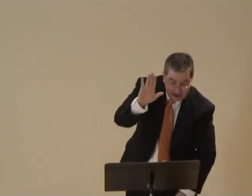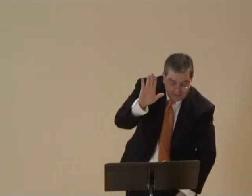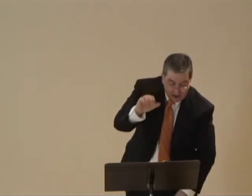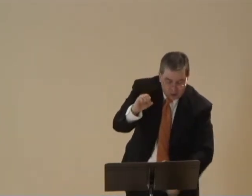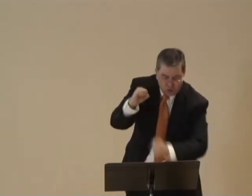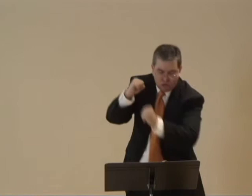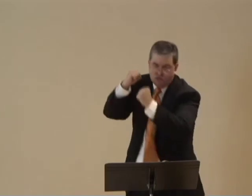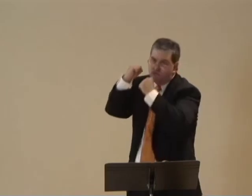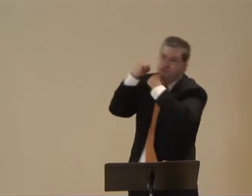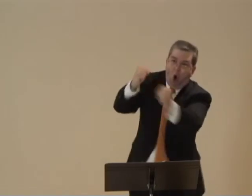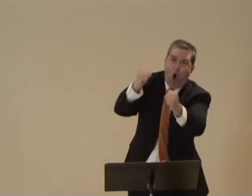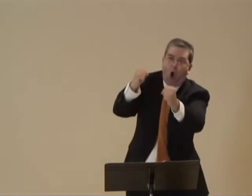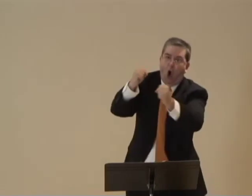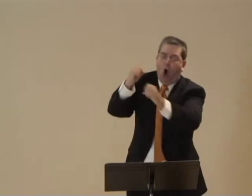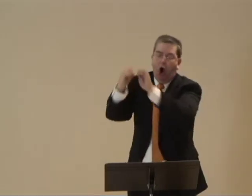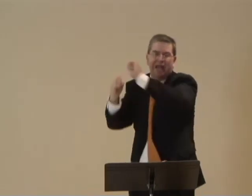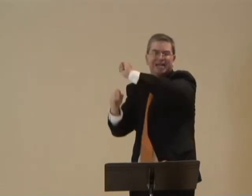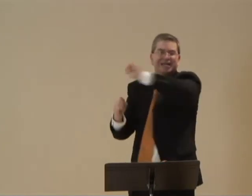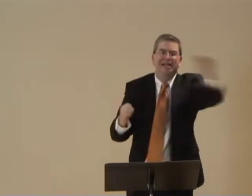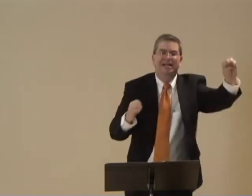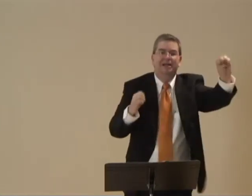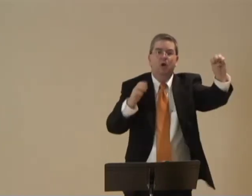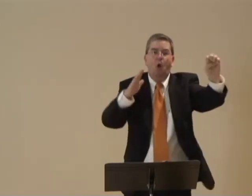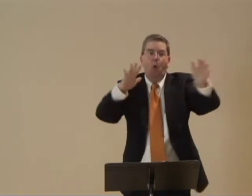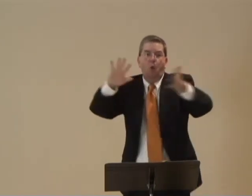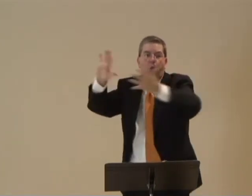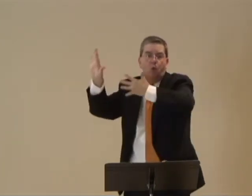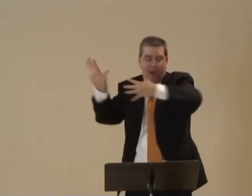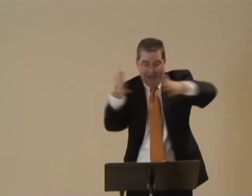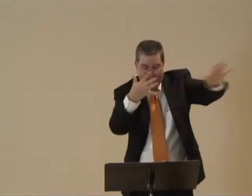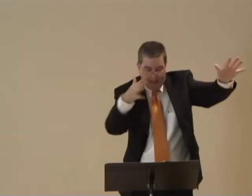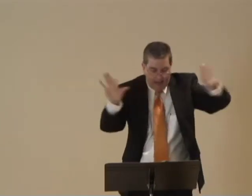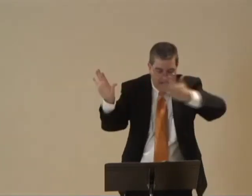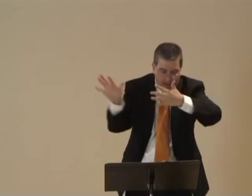says, and the Lord swept the sea back by the strong east wind.